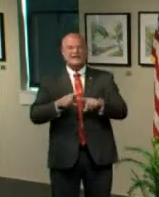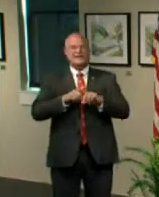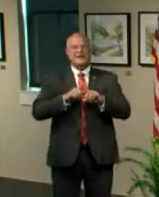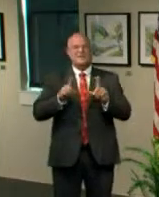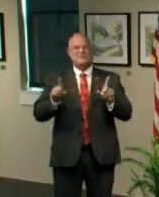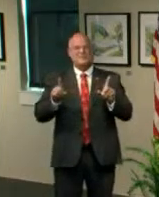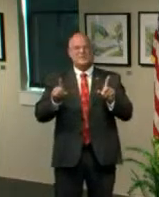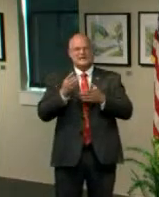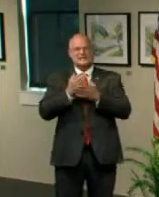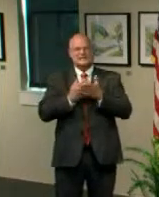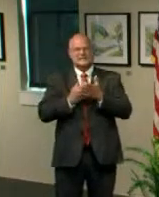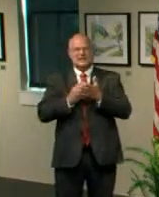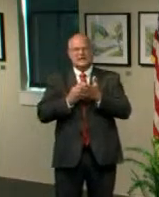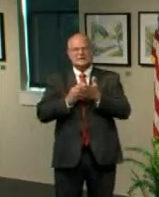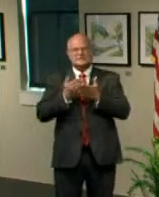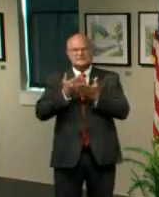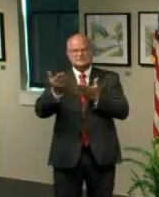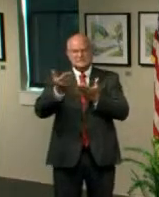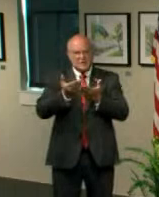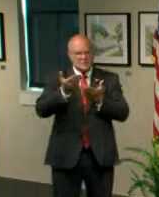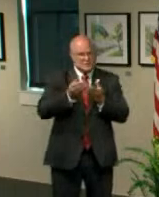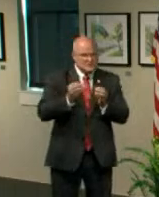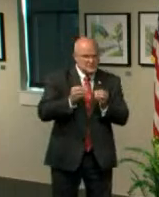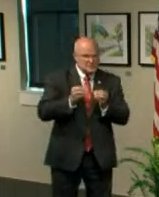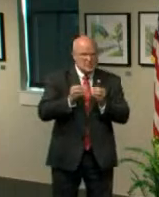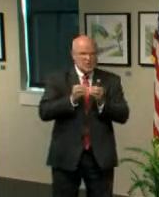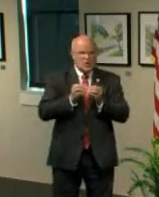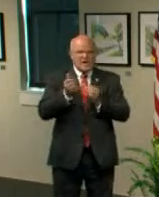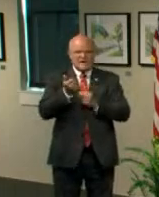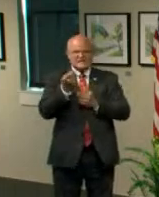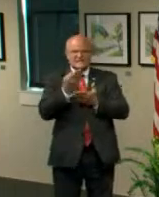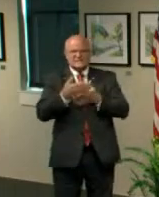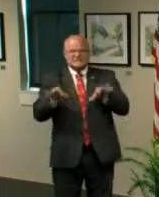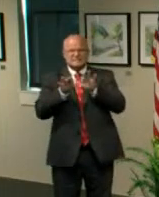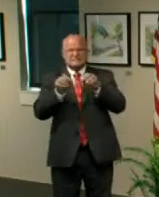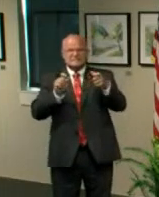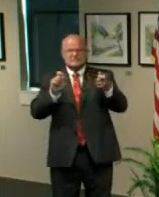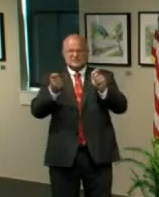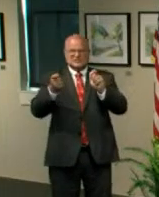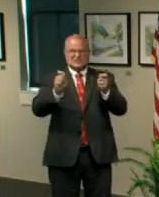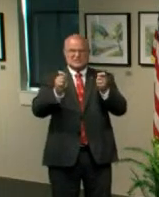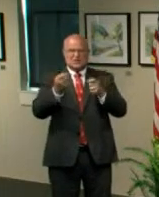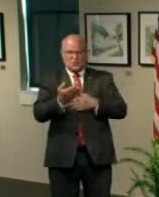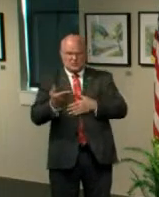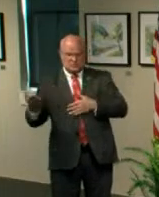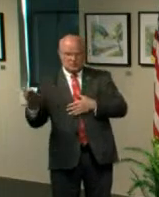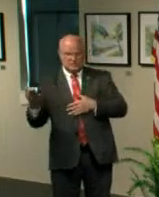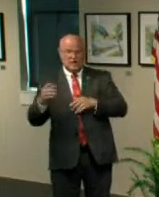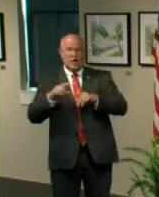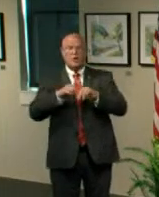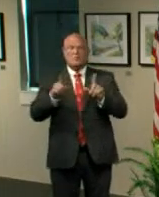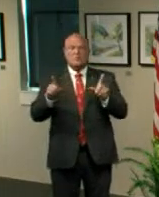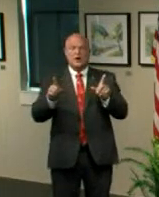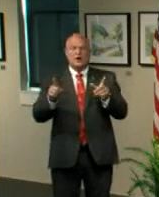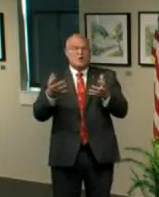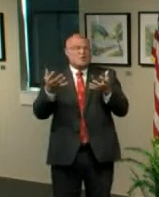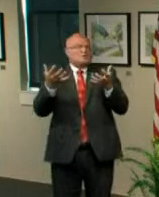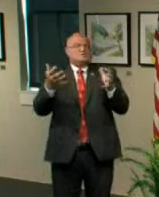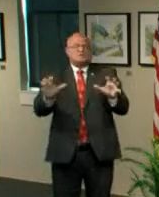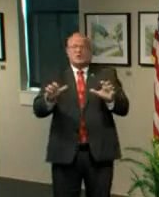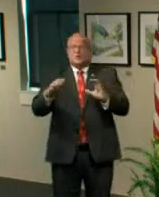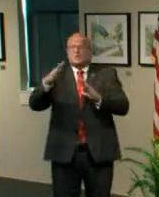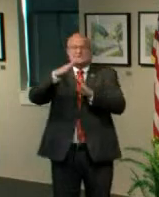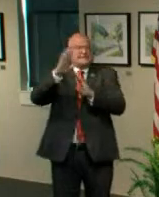do some acquisitions and some significant shifting of resources, but we don't want it to get